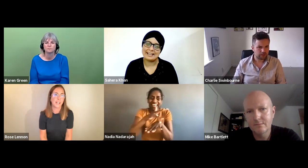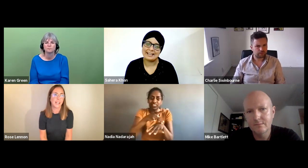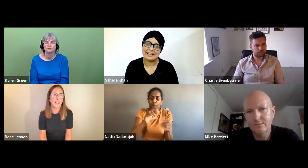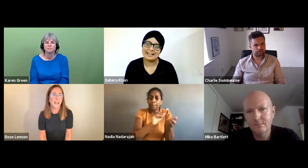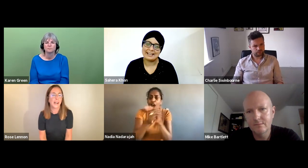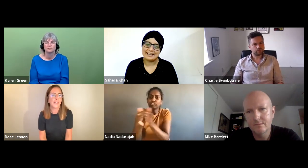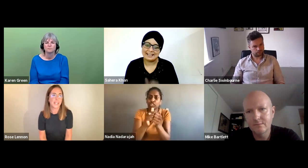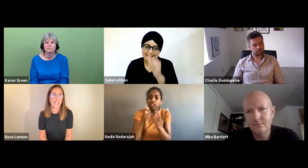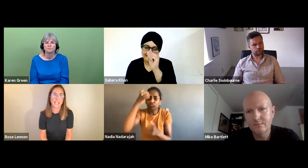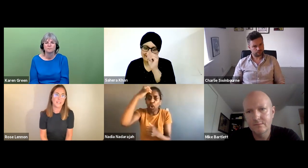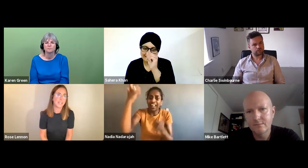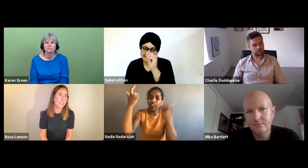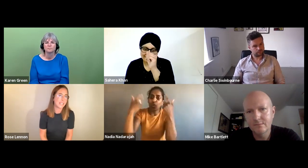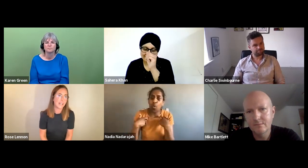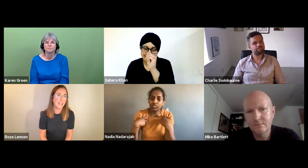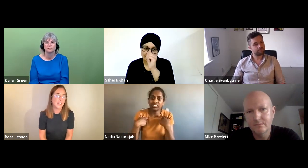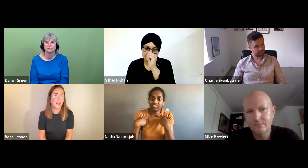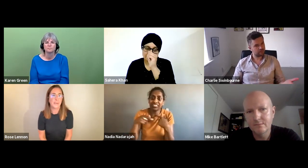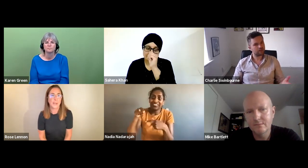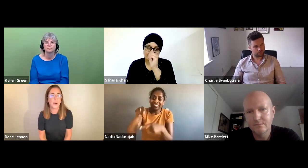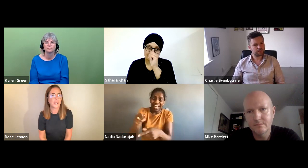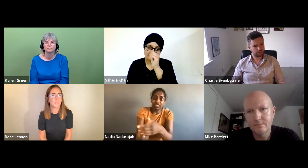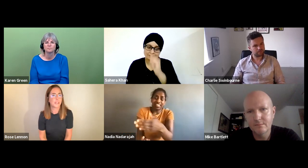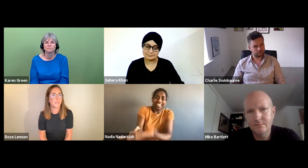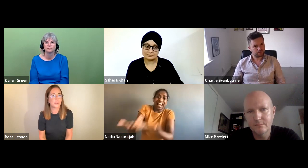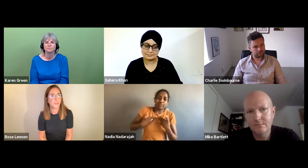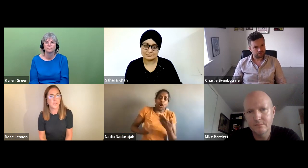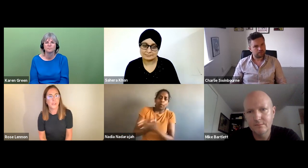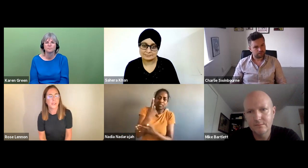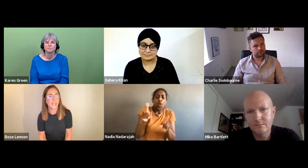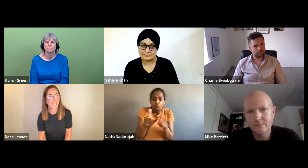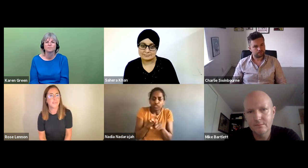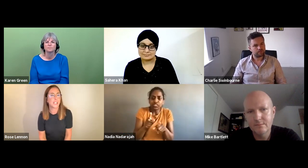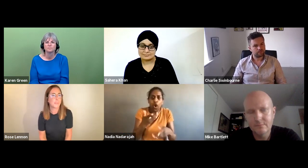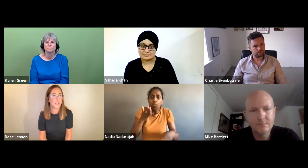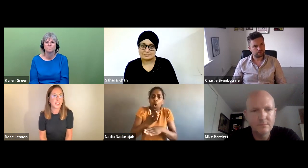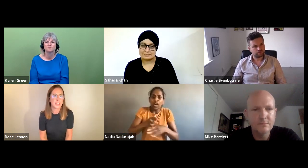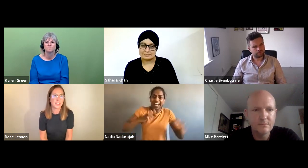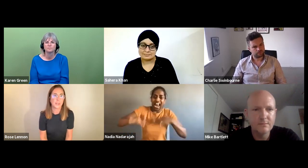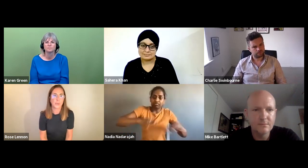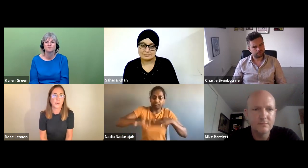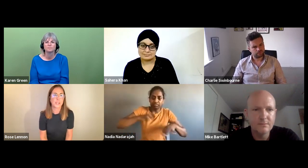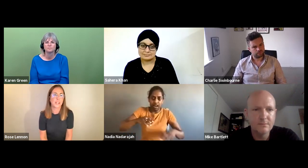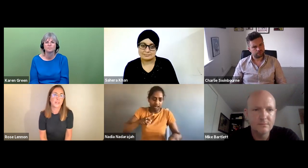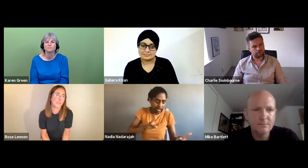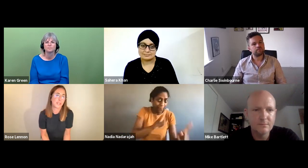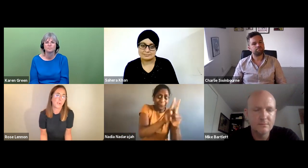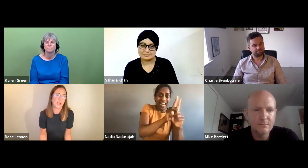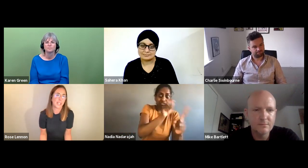career. I have to thank Definitely Theatre. They partnered with the Royal Court, and that gave me an opportunity to do a course. So I was also working